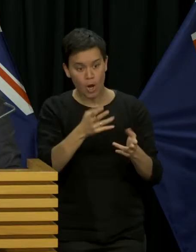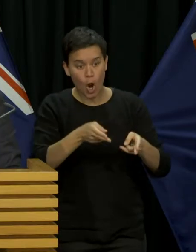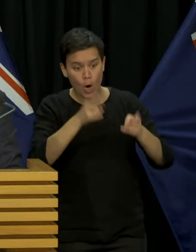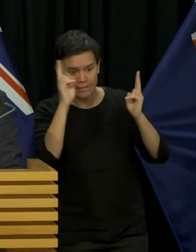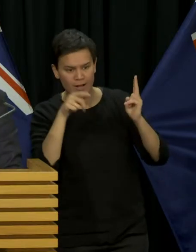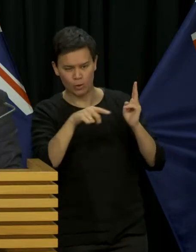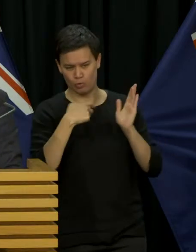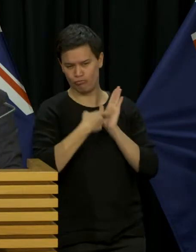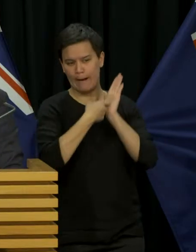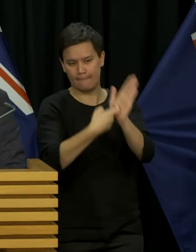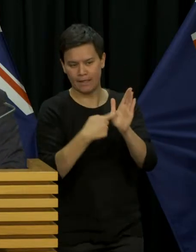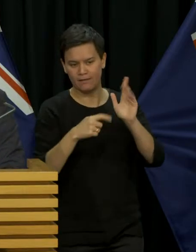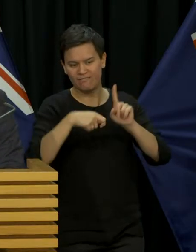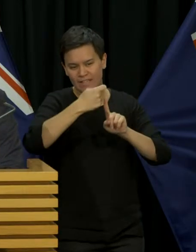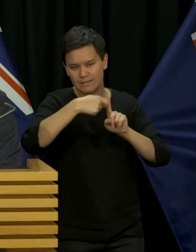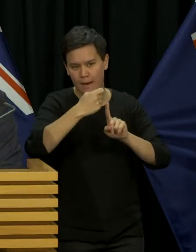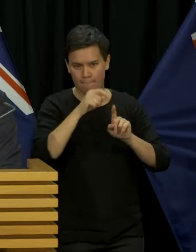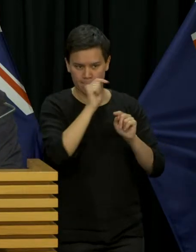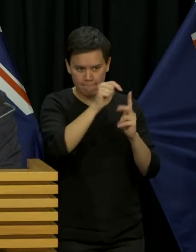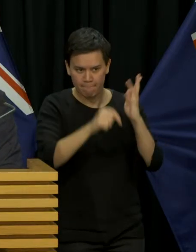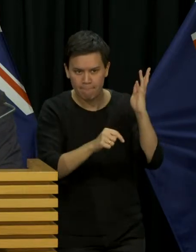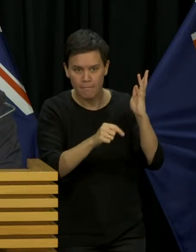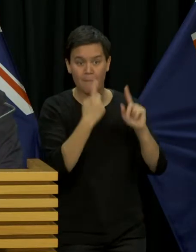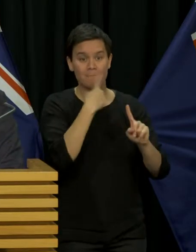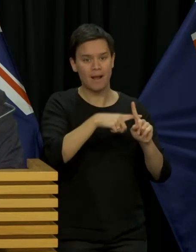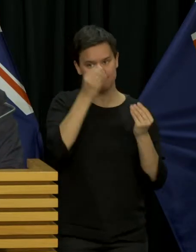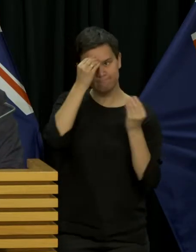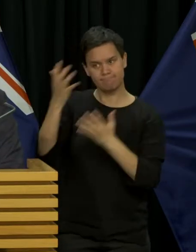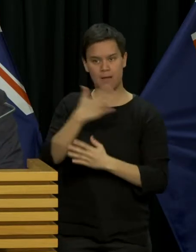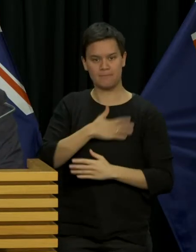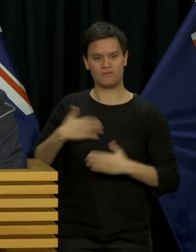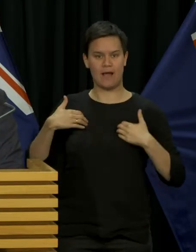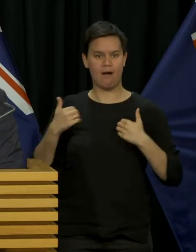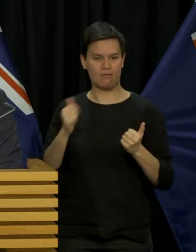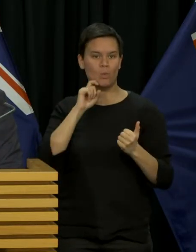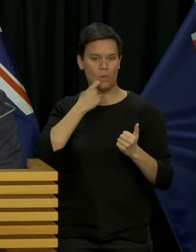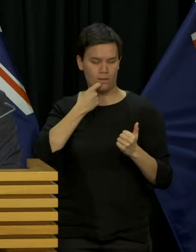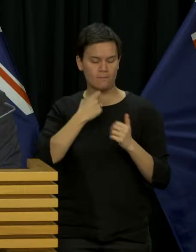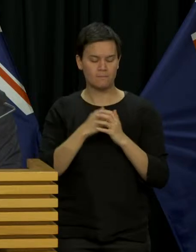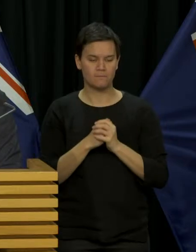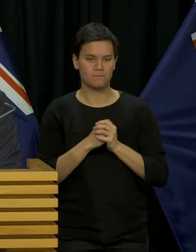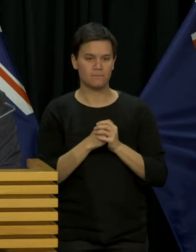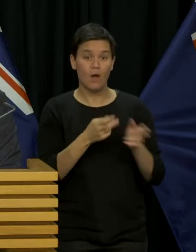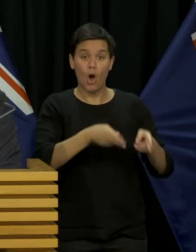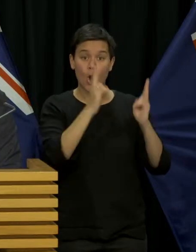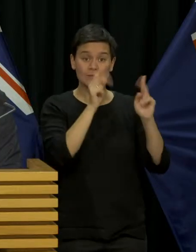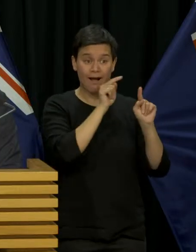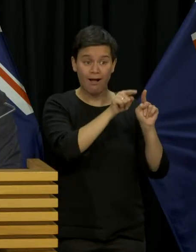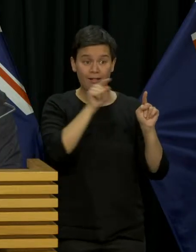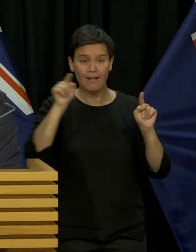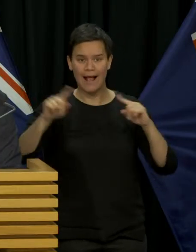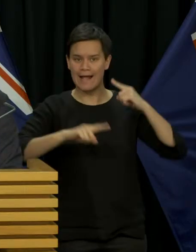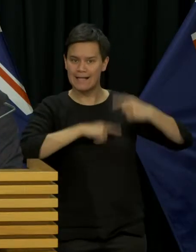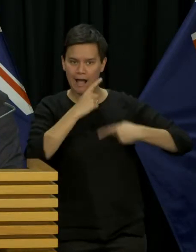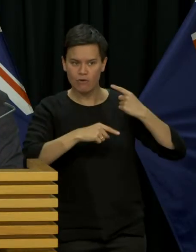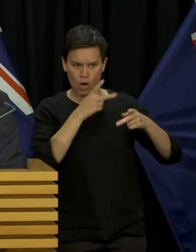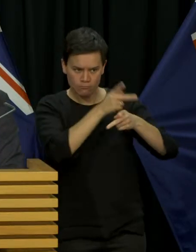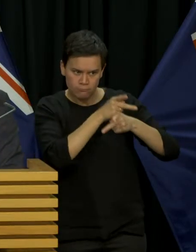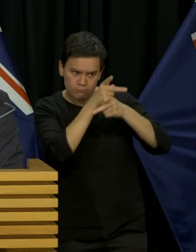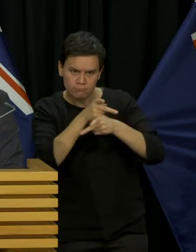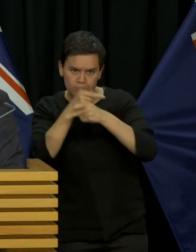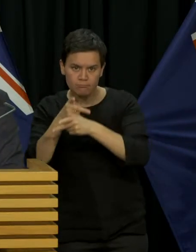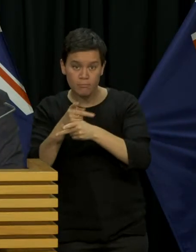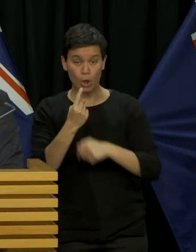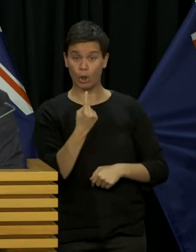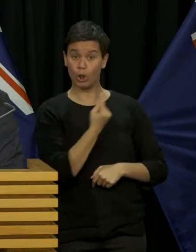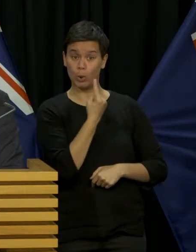Ministry. After that work has been completed, ongoing monitoring will continue to be undertaken by HealthCert, and that work will